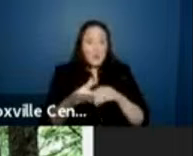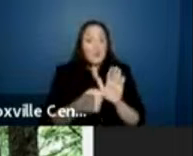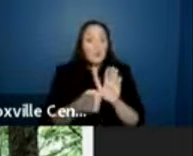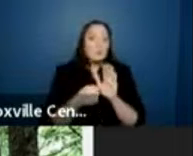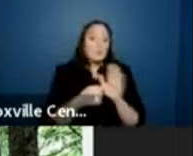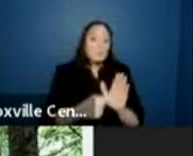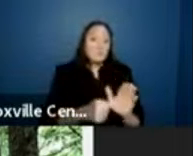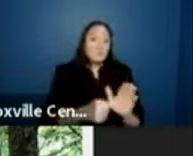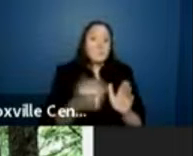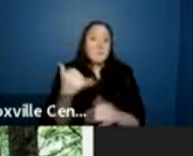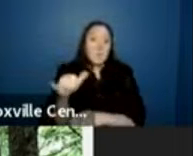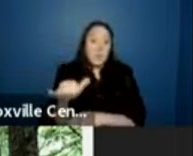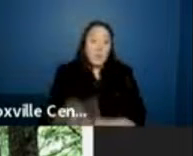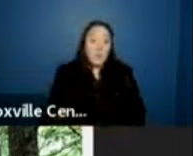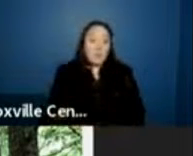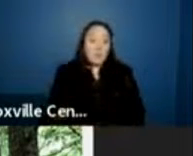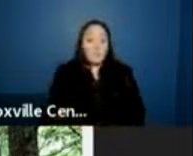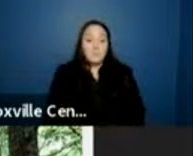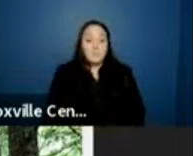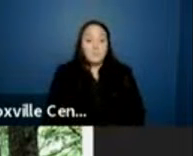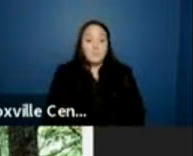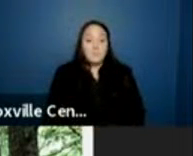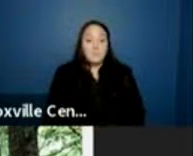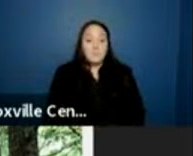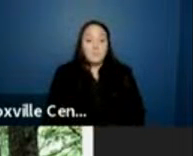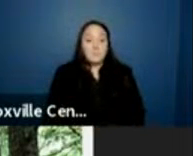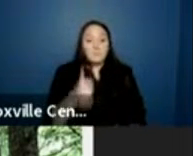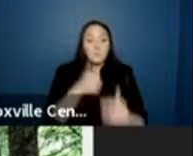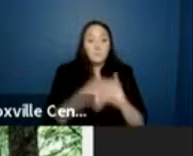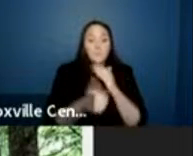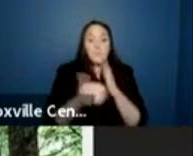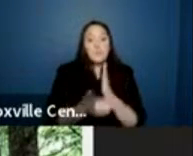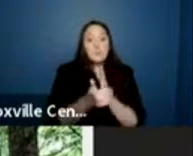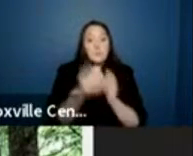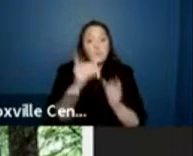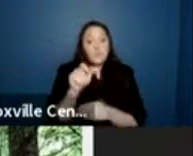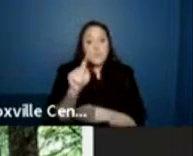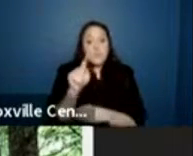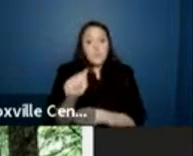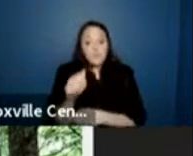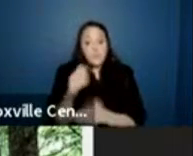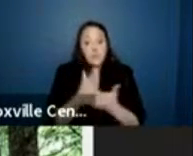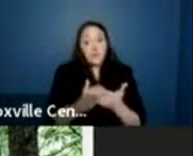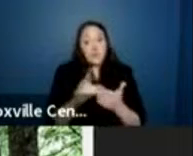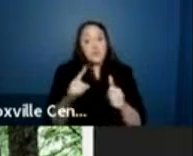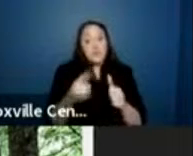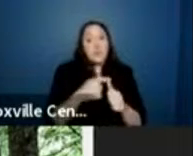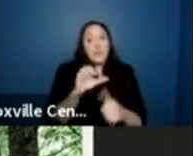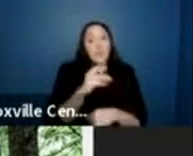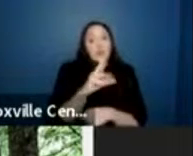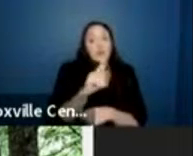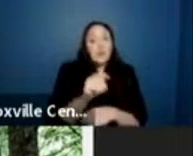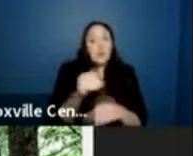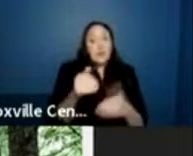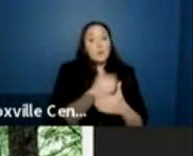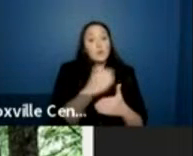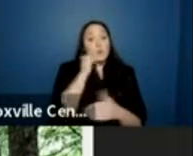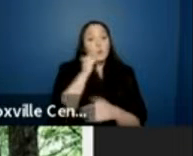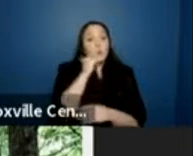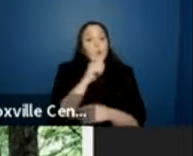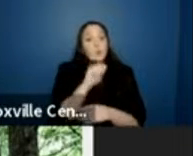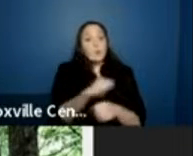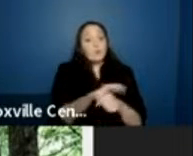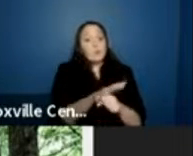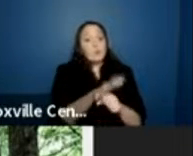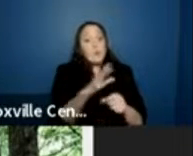yellow. And then under our supplemental data section, the first chart shows new daily COVID cases per